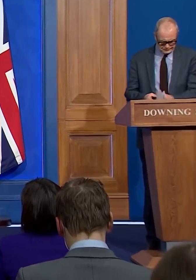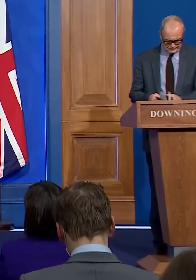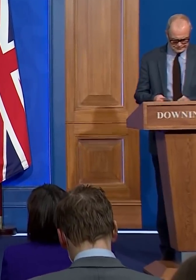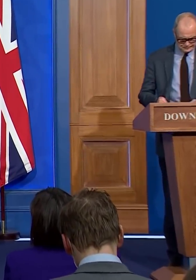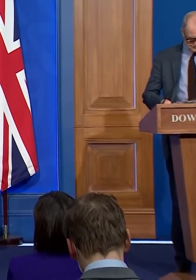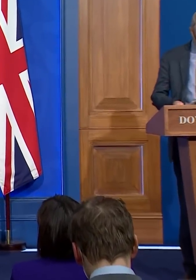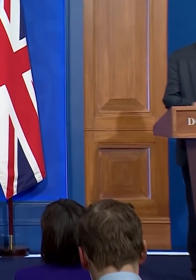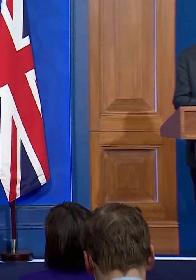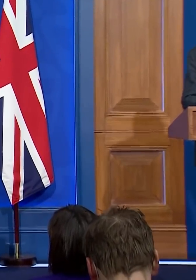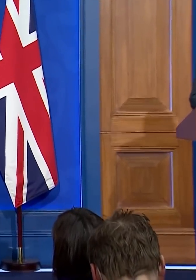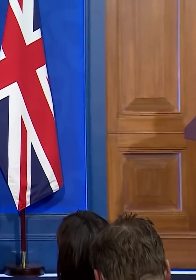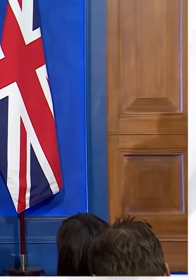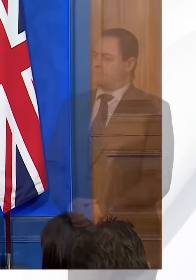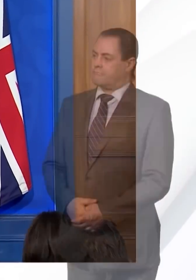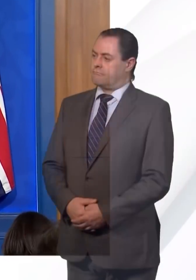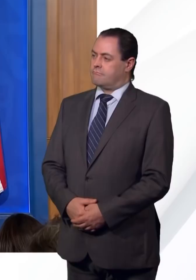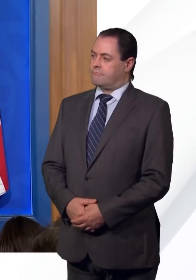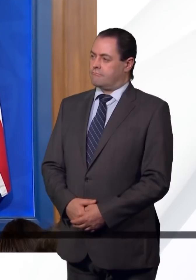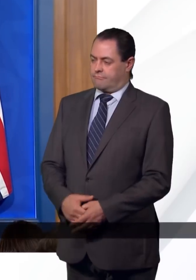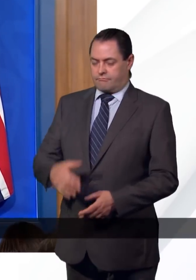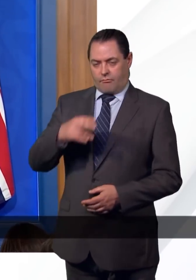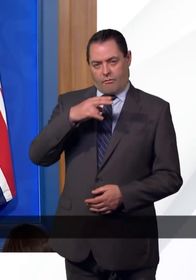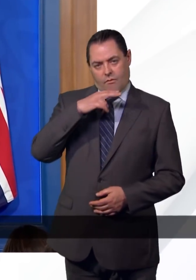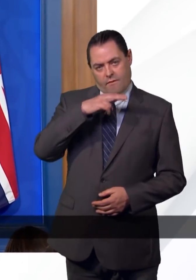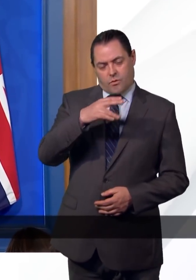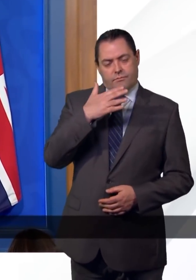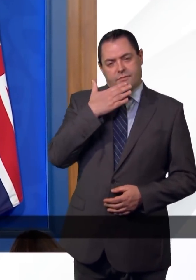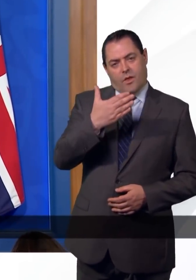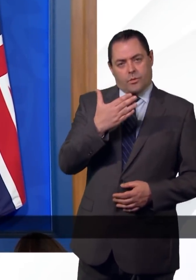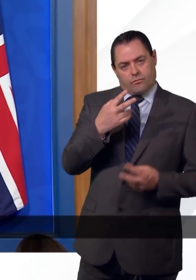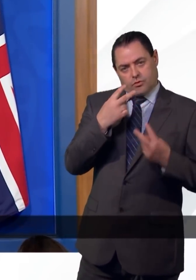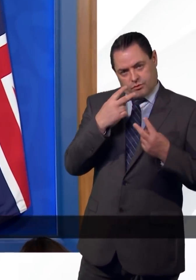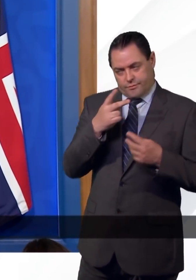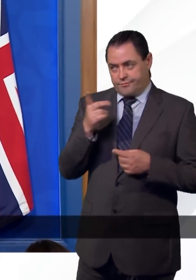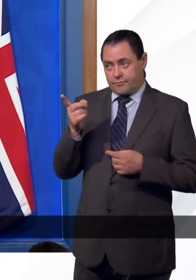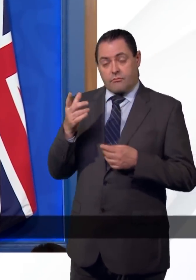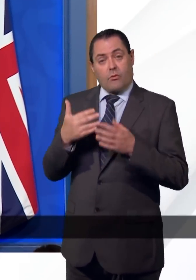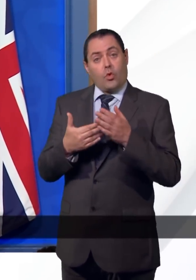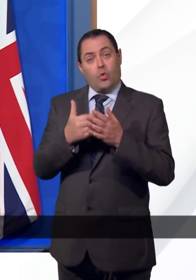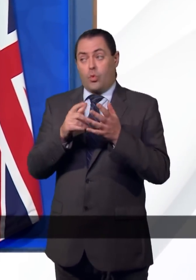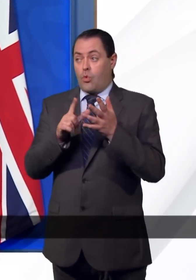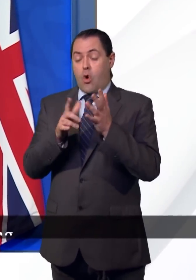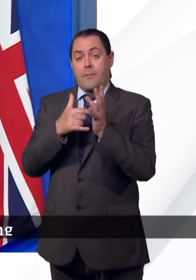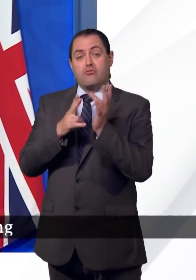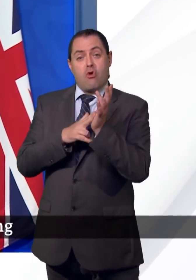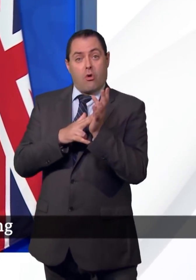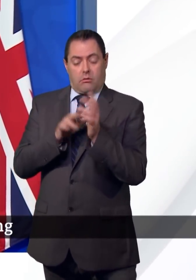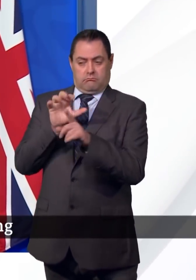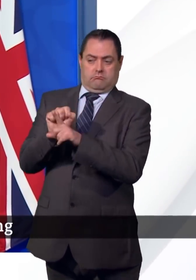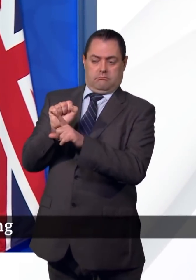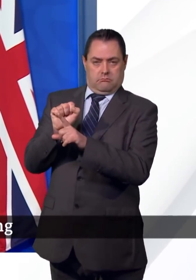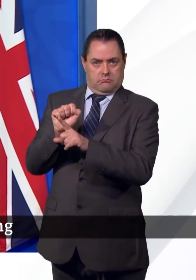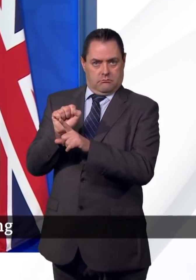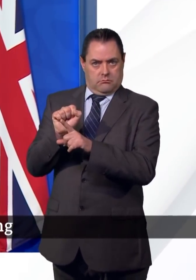Good afternoon, and thank you very much for joining us. As soon as we learned of the new Omicron variant, this government acted,